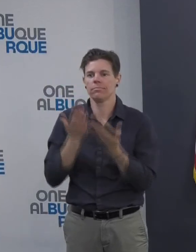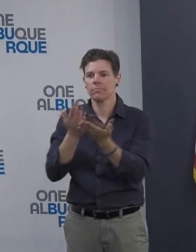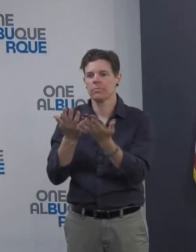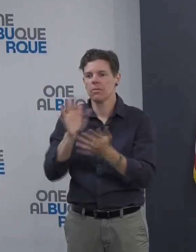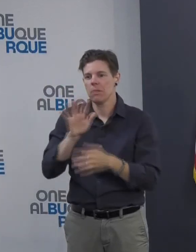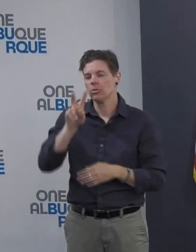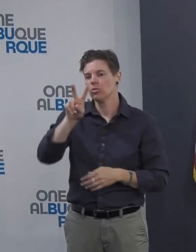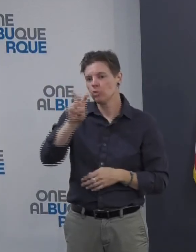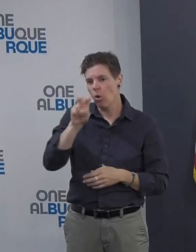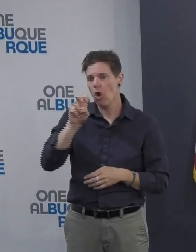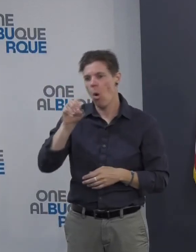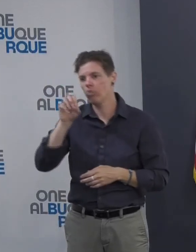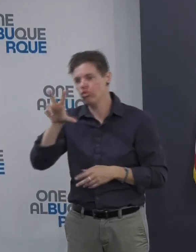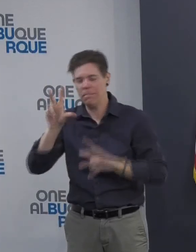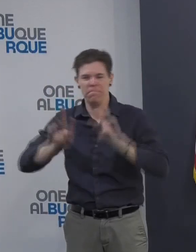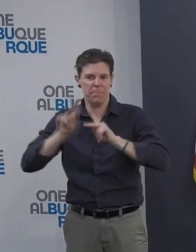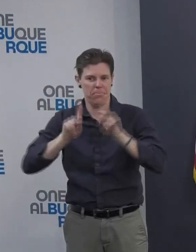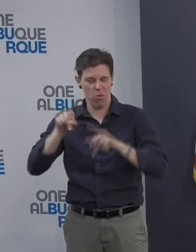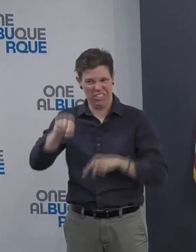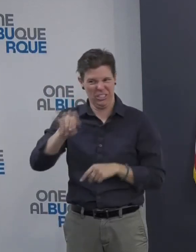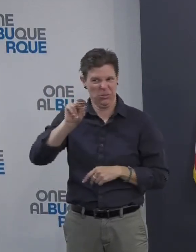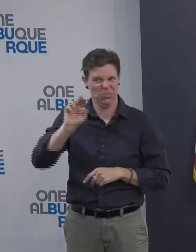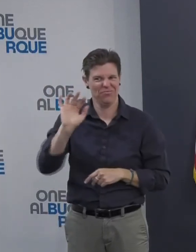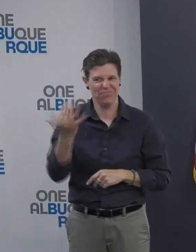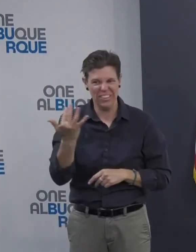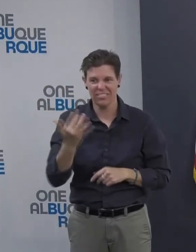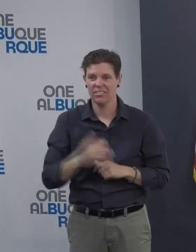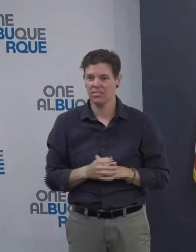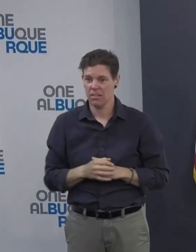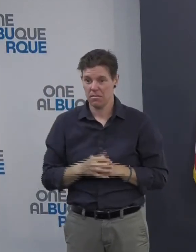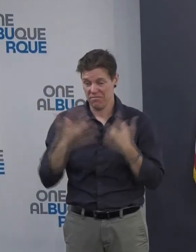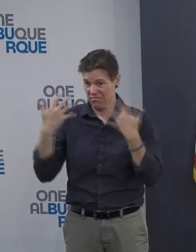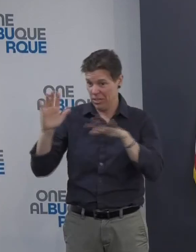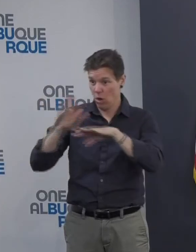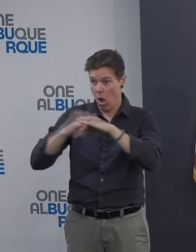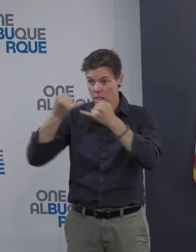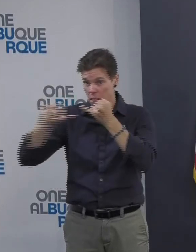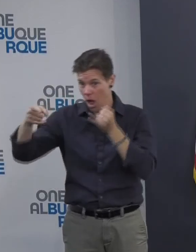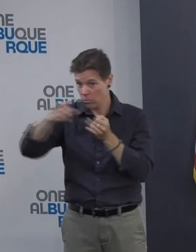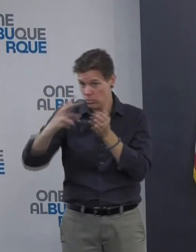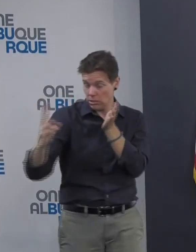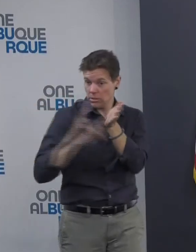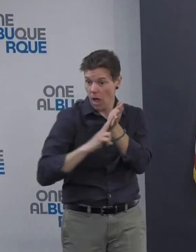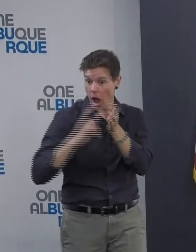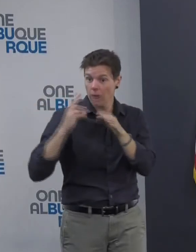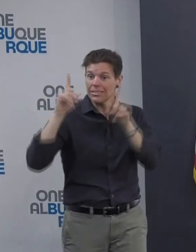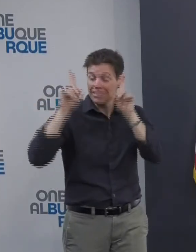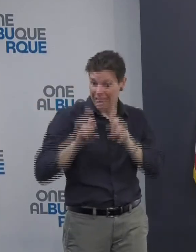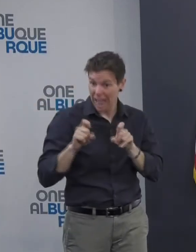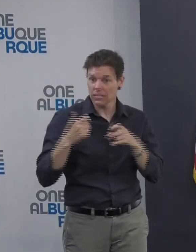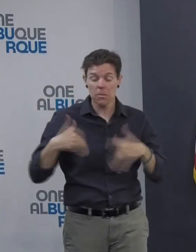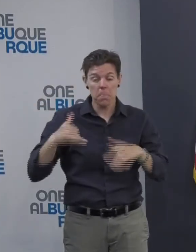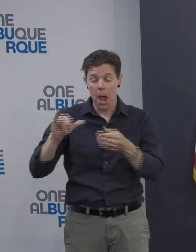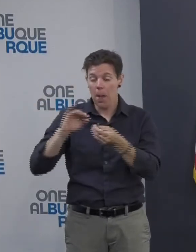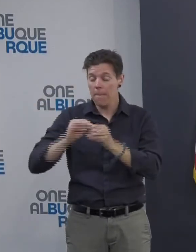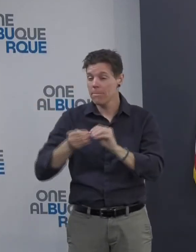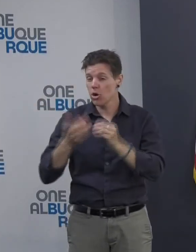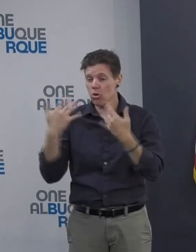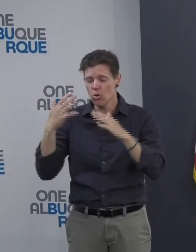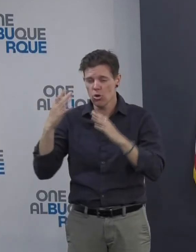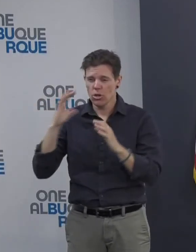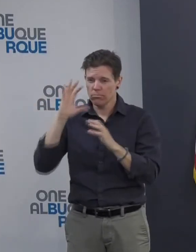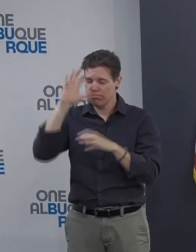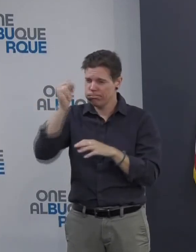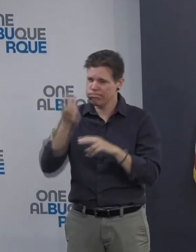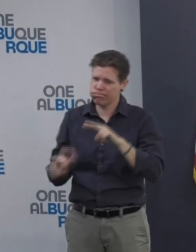have signed up for testing on APD Online for June 5th. That is the most that have ever tested at one time in the